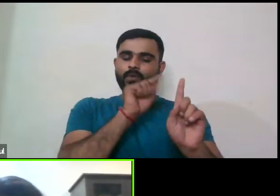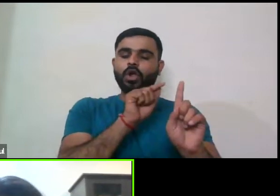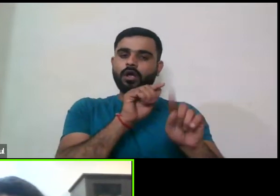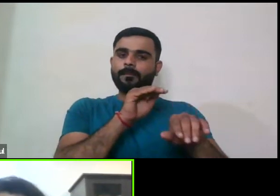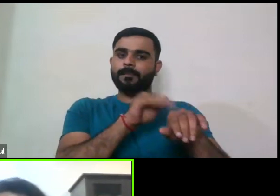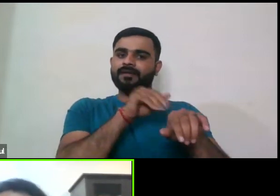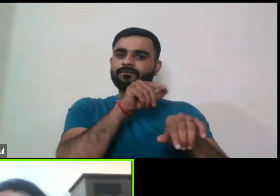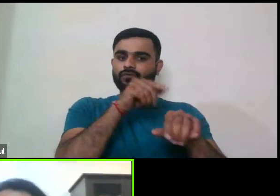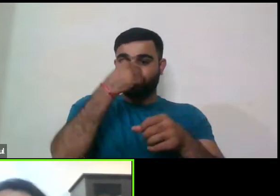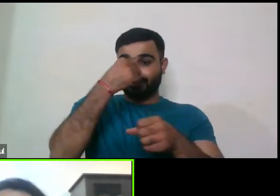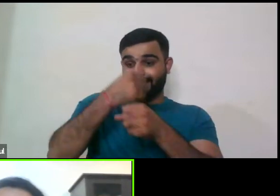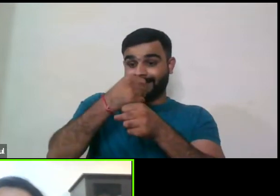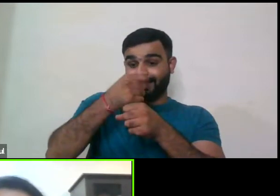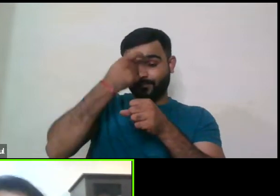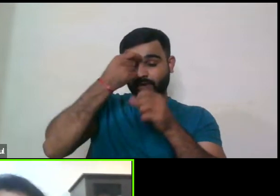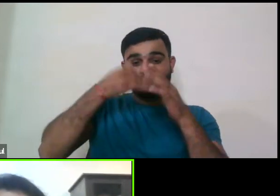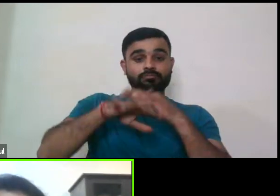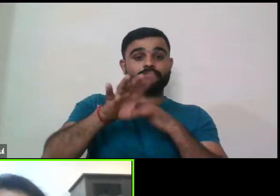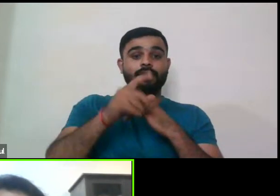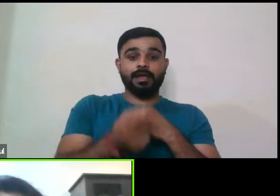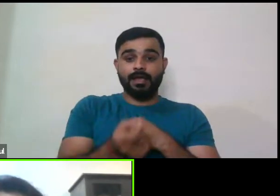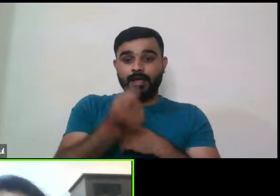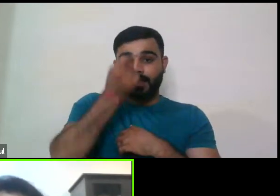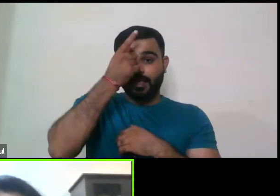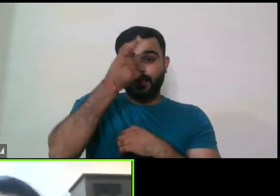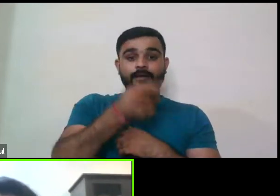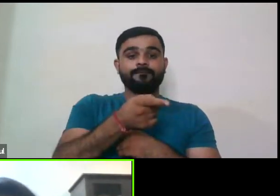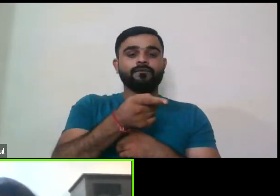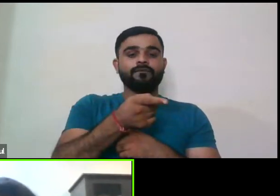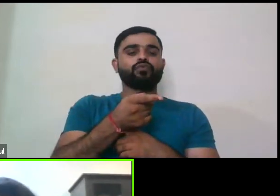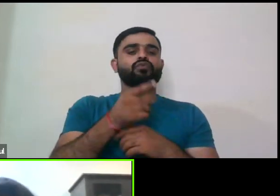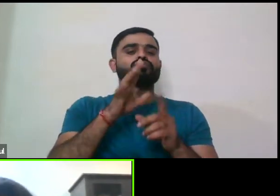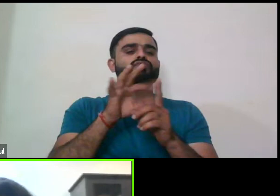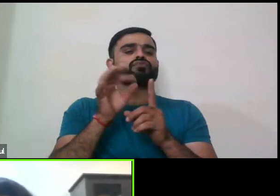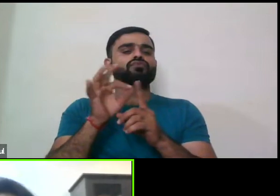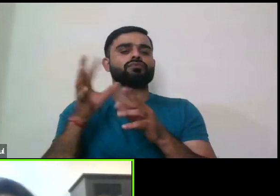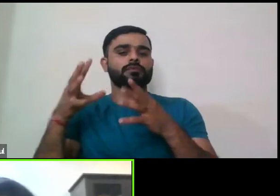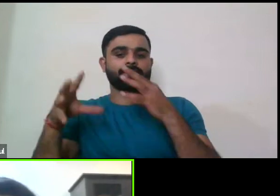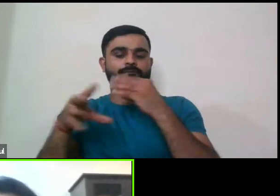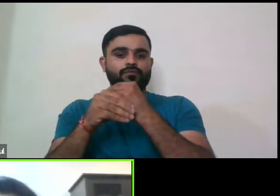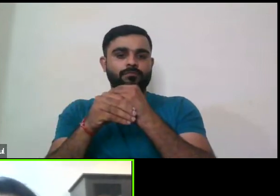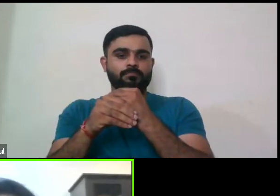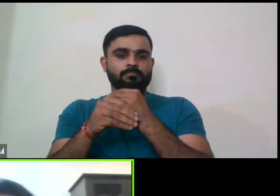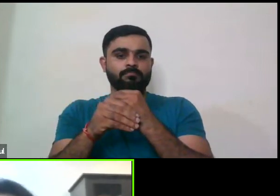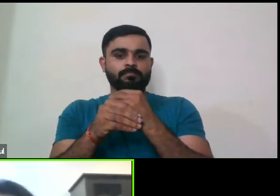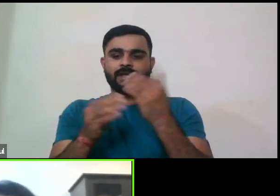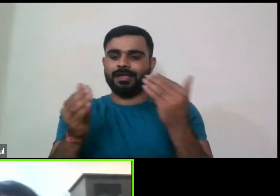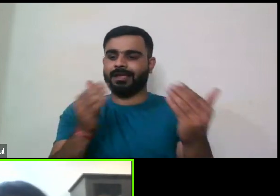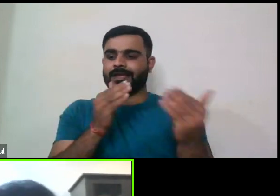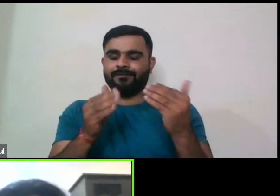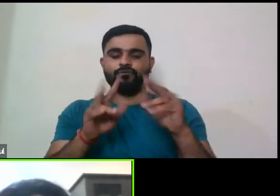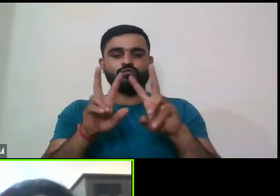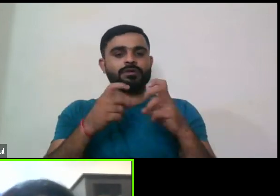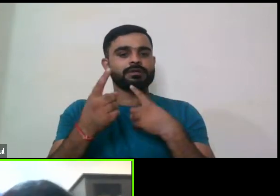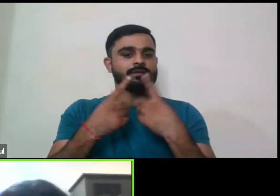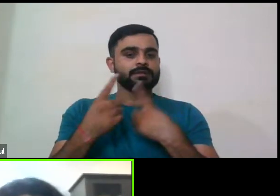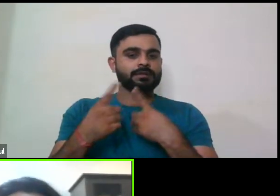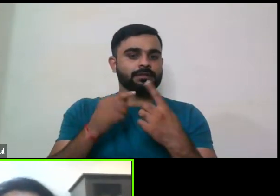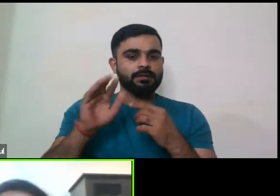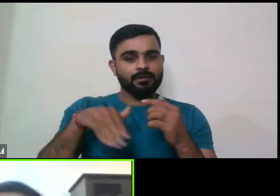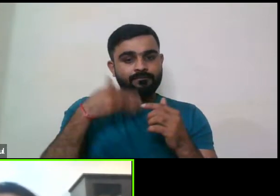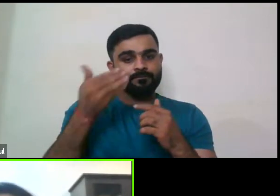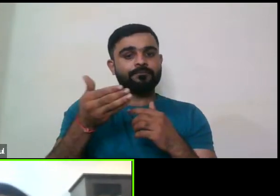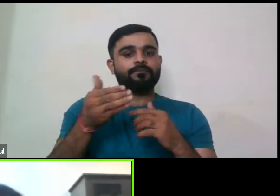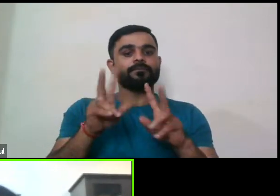of government litigation first by understanding what these litigation is comprised of. And even in